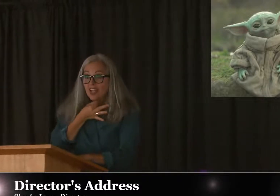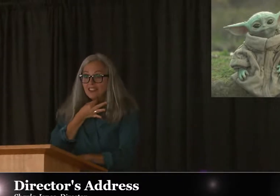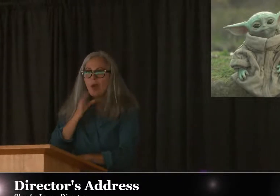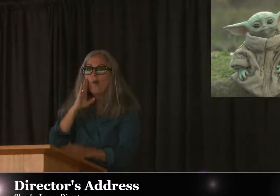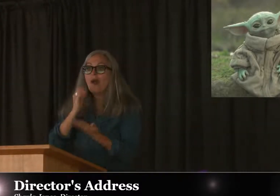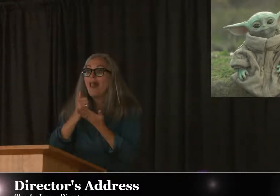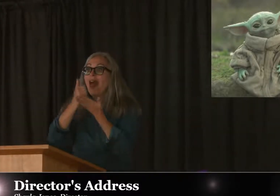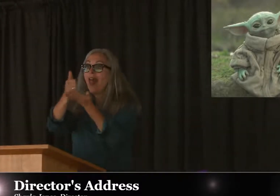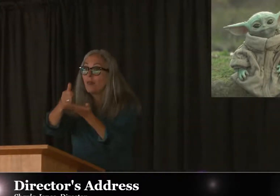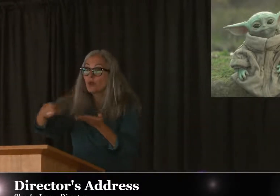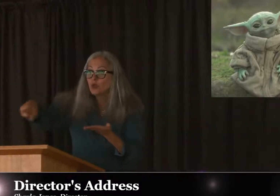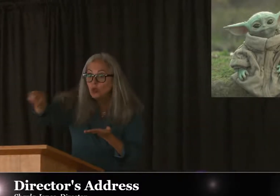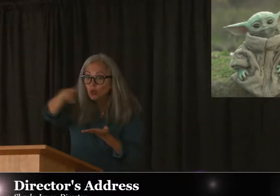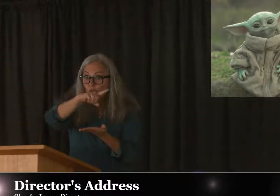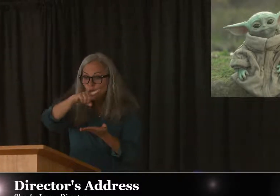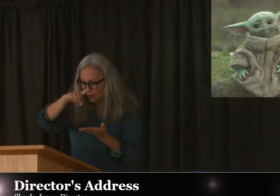So, stay curious.